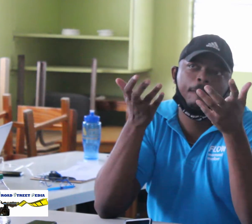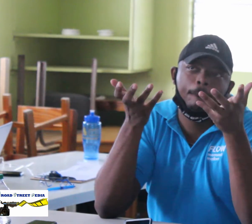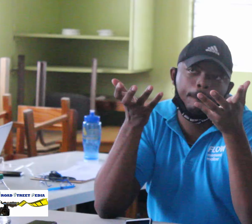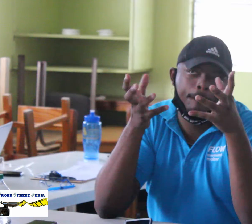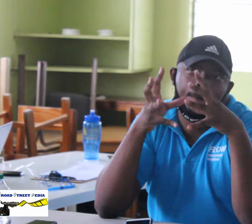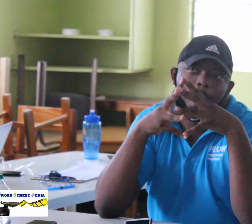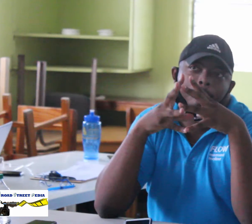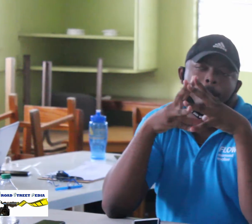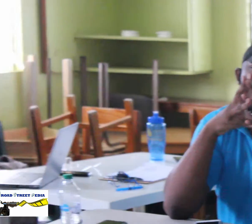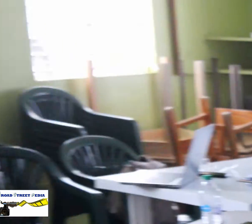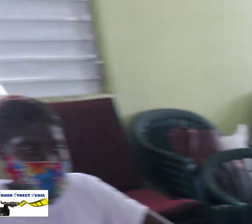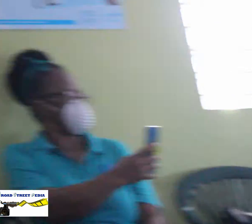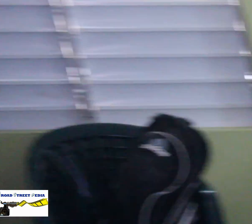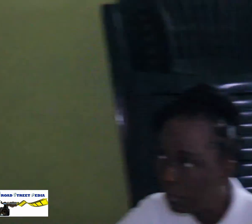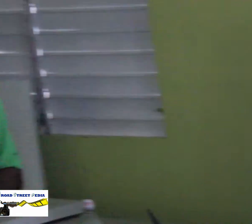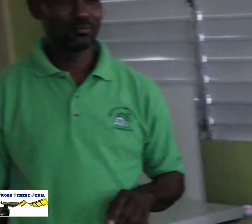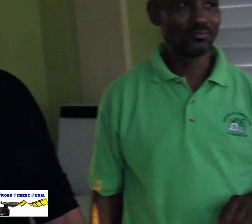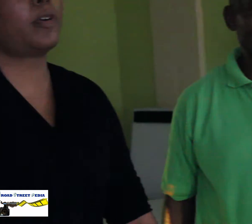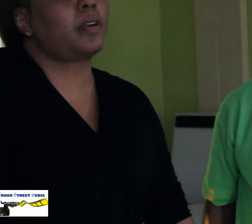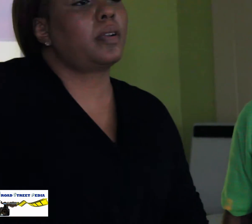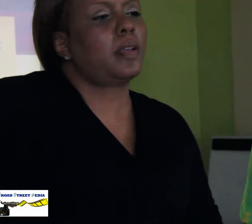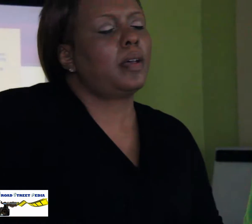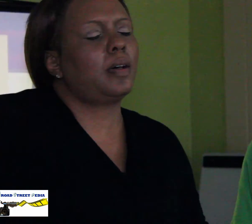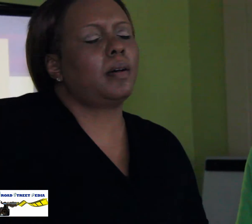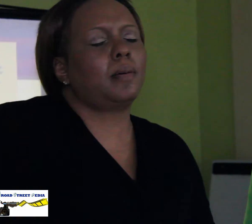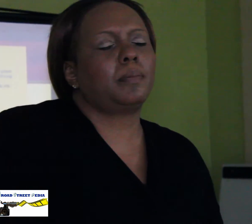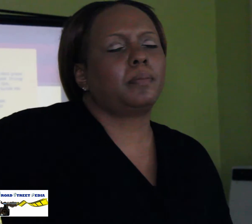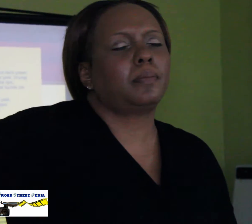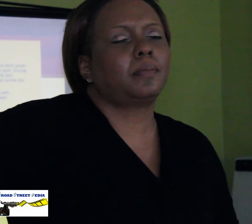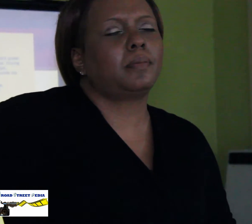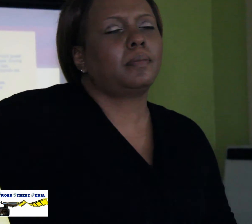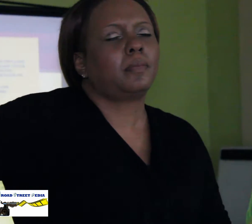Is there something that you can use for